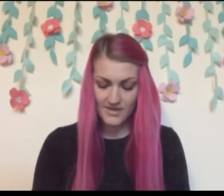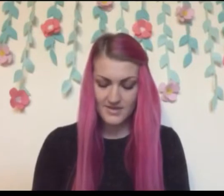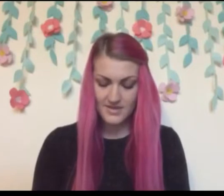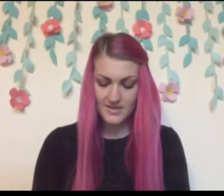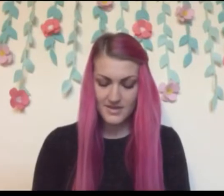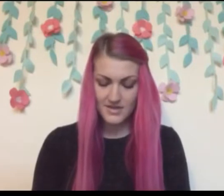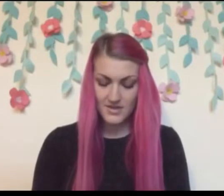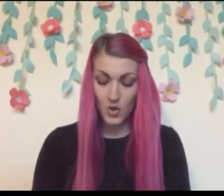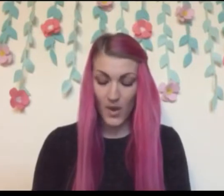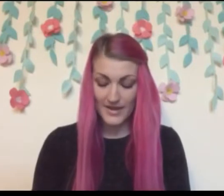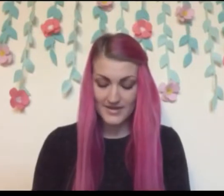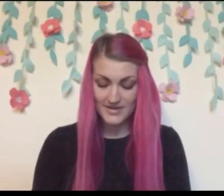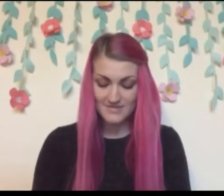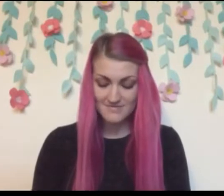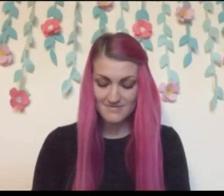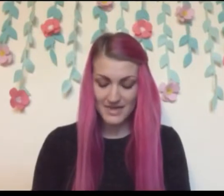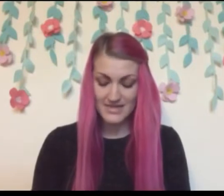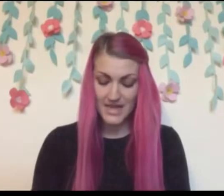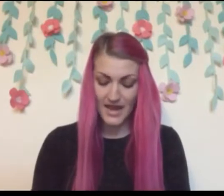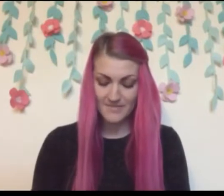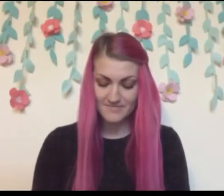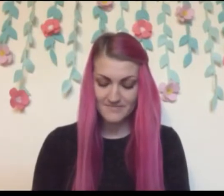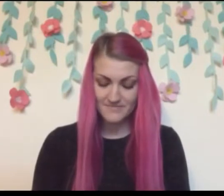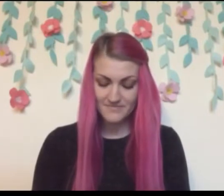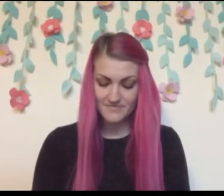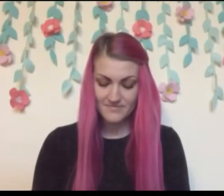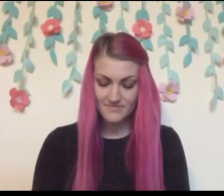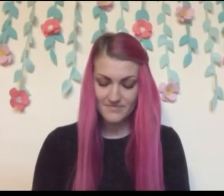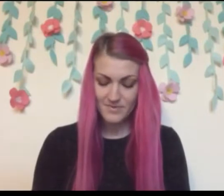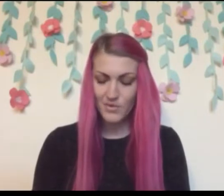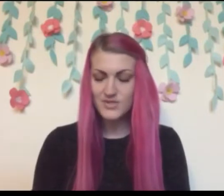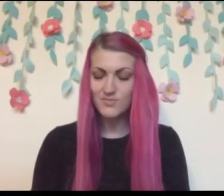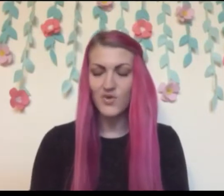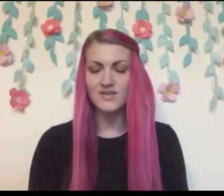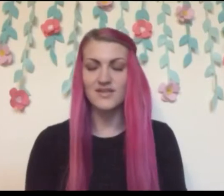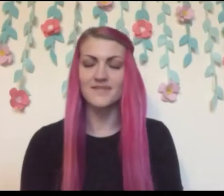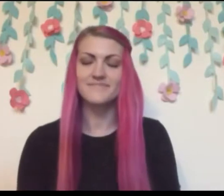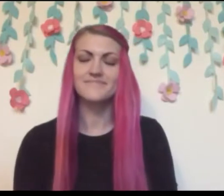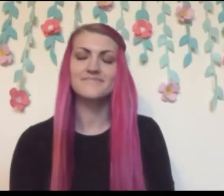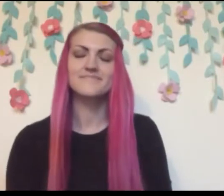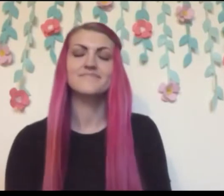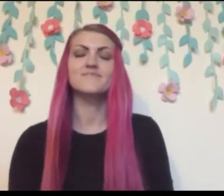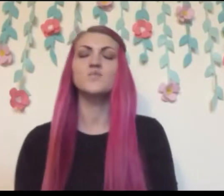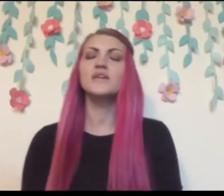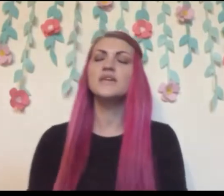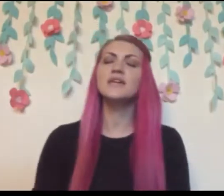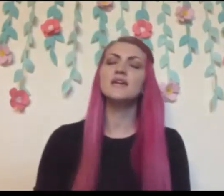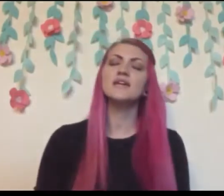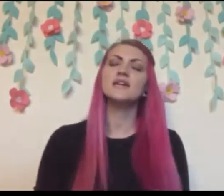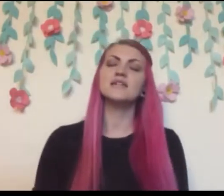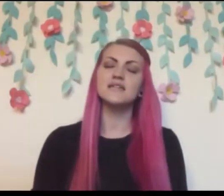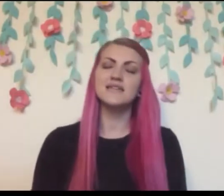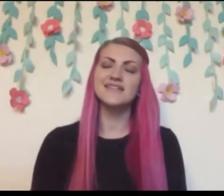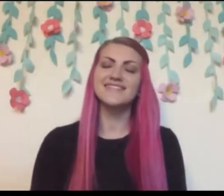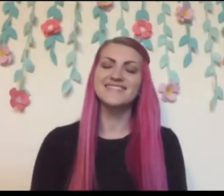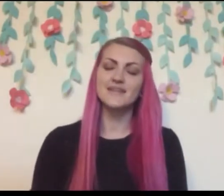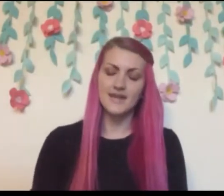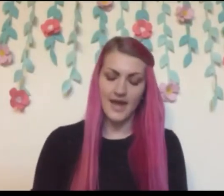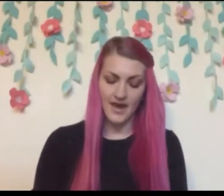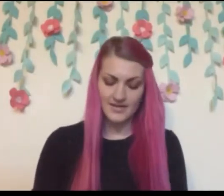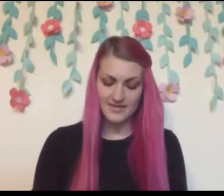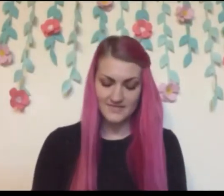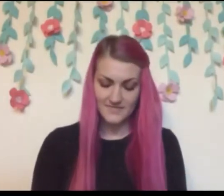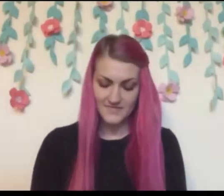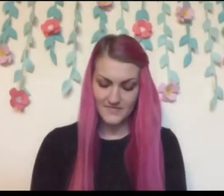need rest, quiet, and time. But most importantly, we need